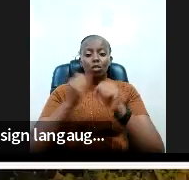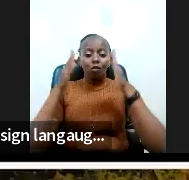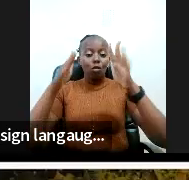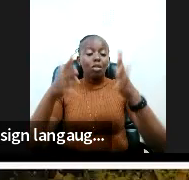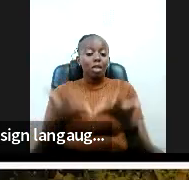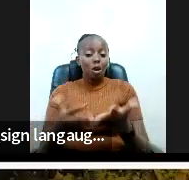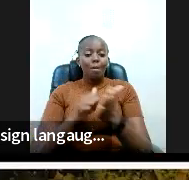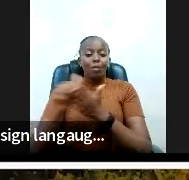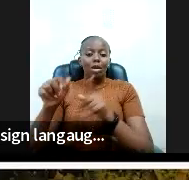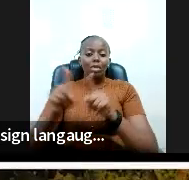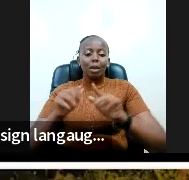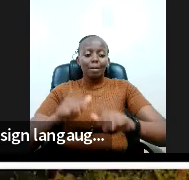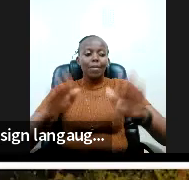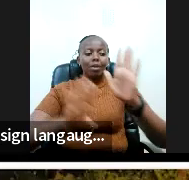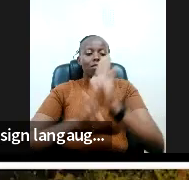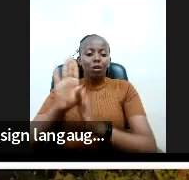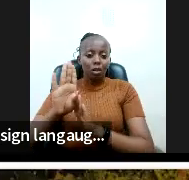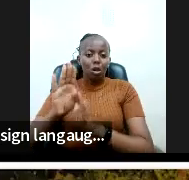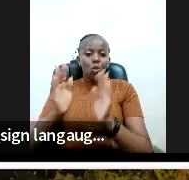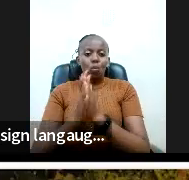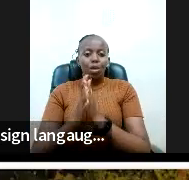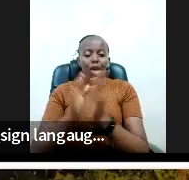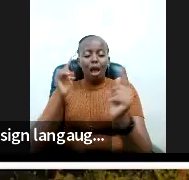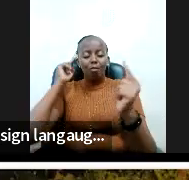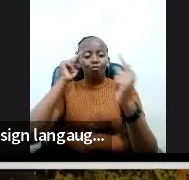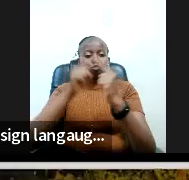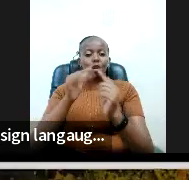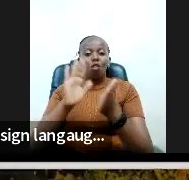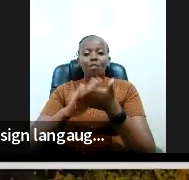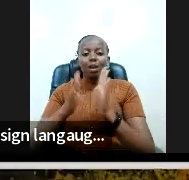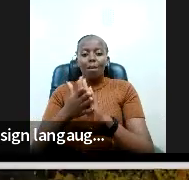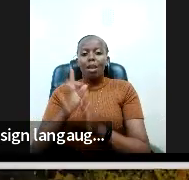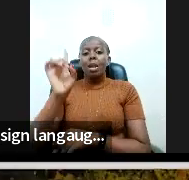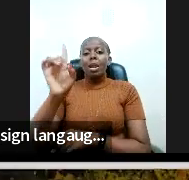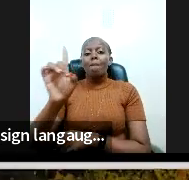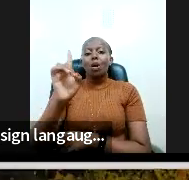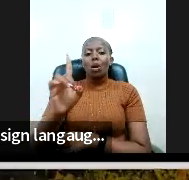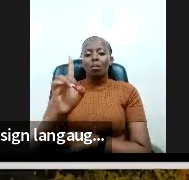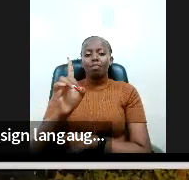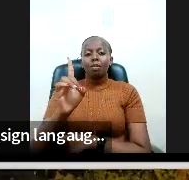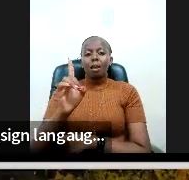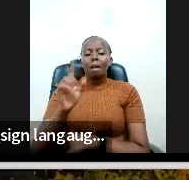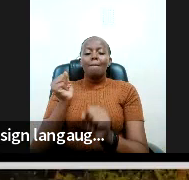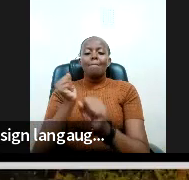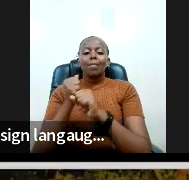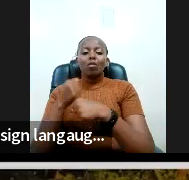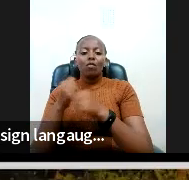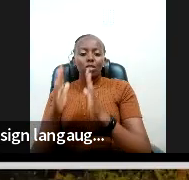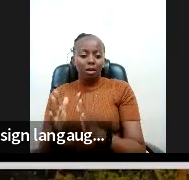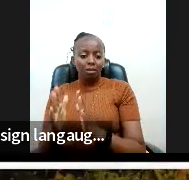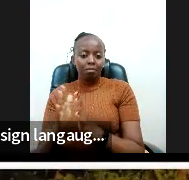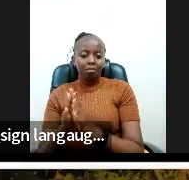on product and market development with an ambition of becoming the #1 manufacturer